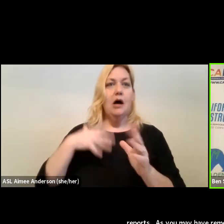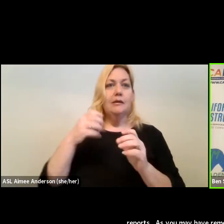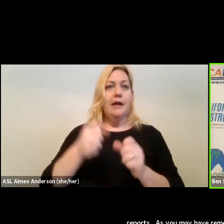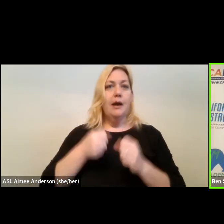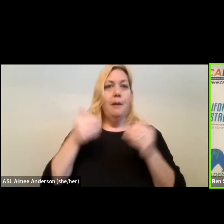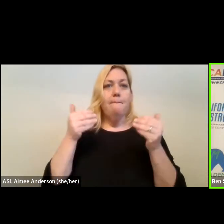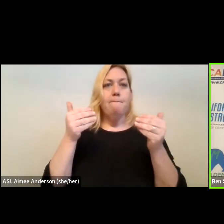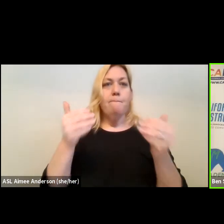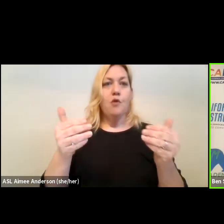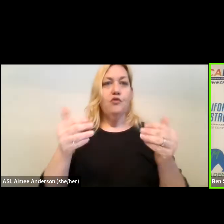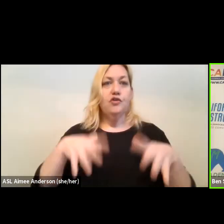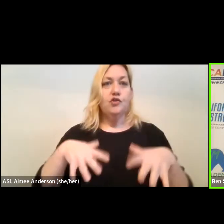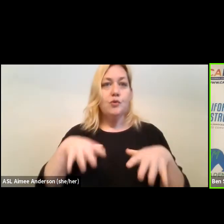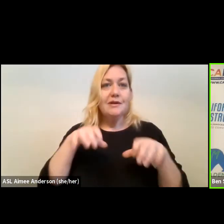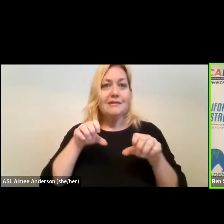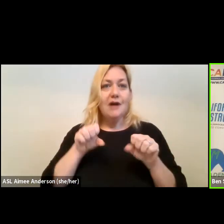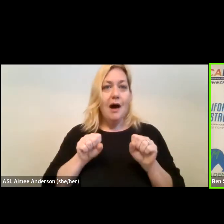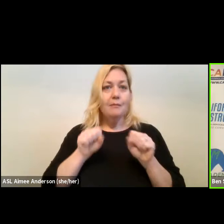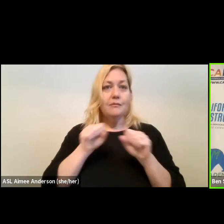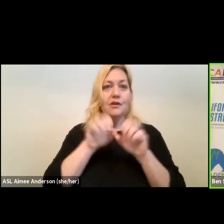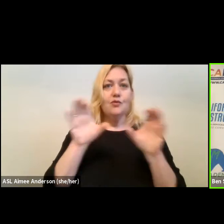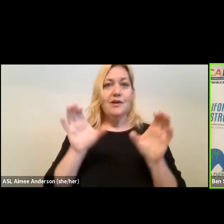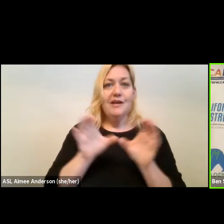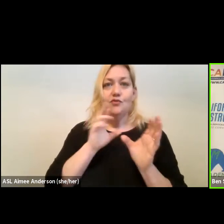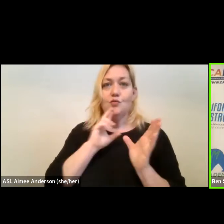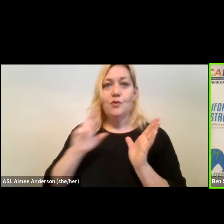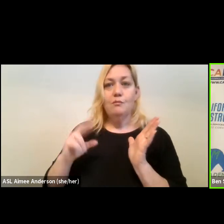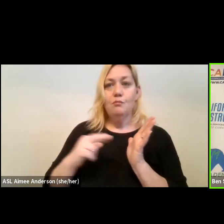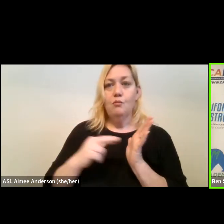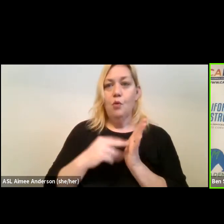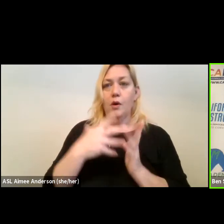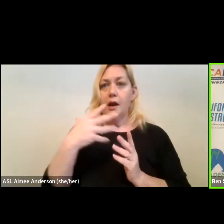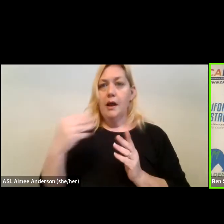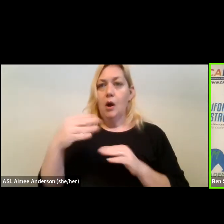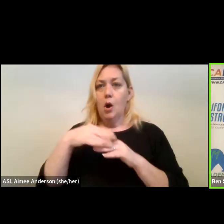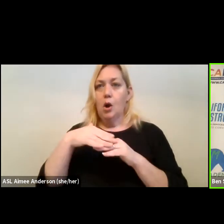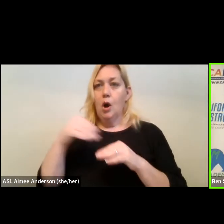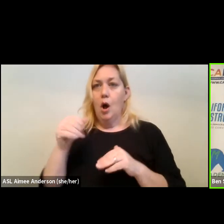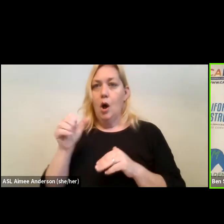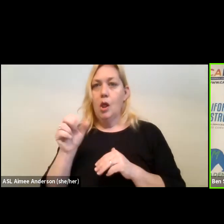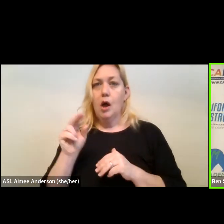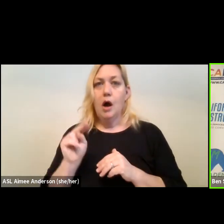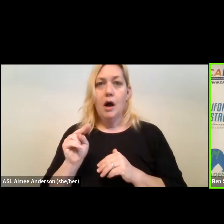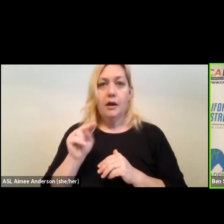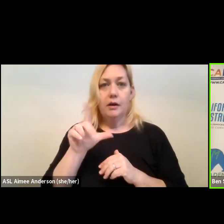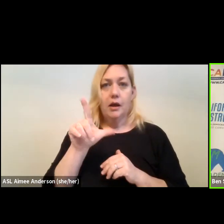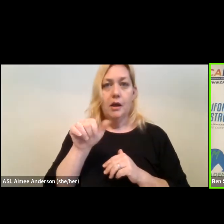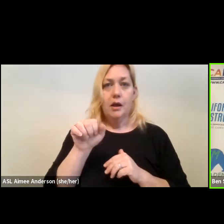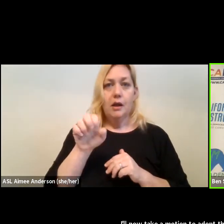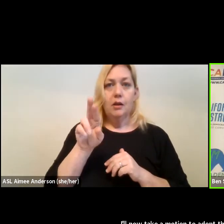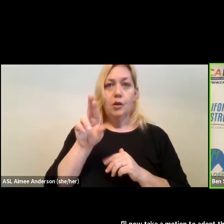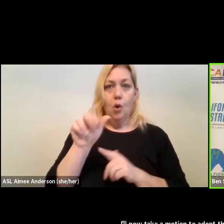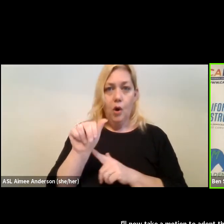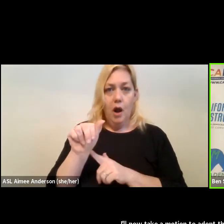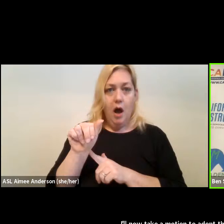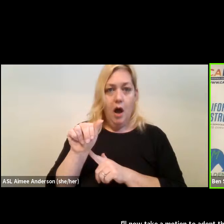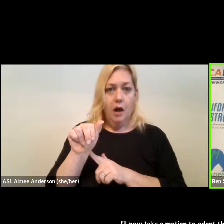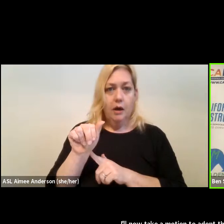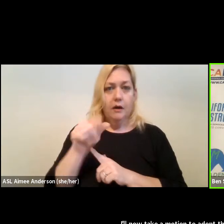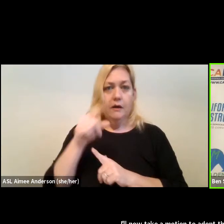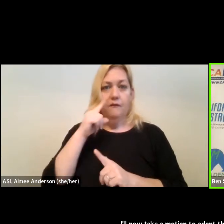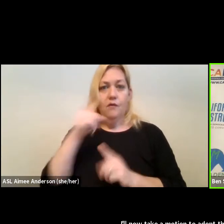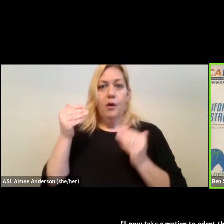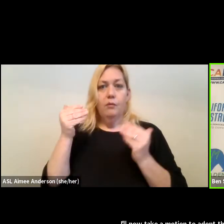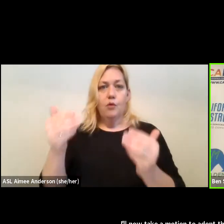to adopt the credentials report, and I'll call on Ms. Laura Mendy for a